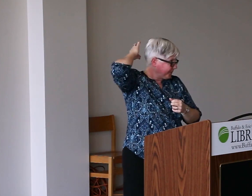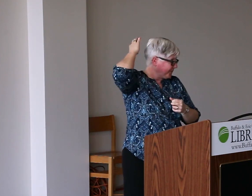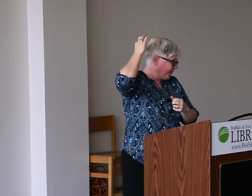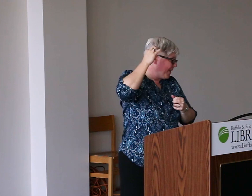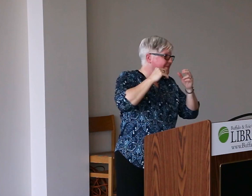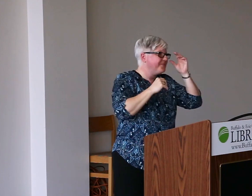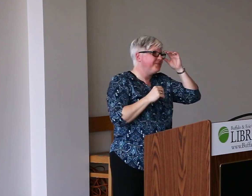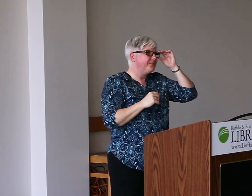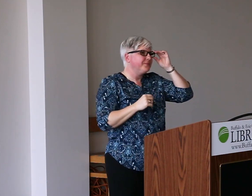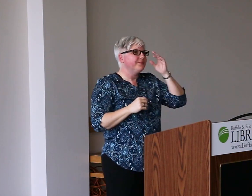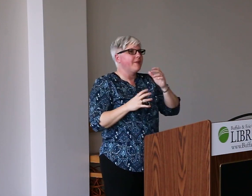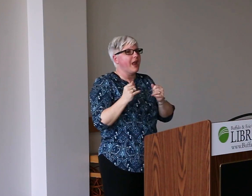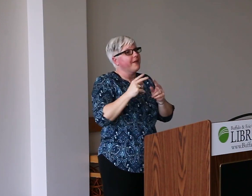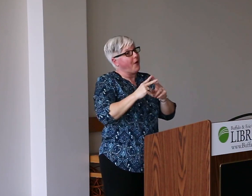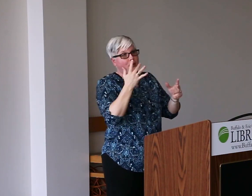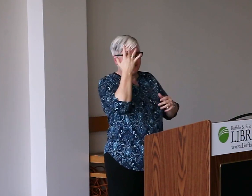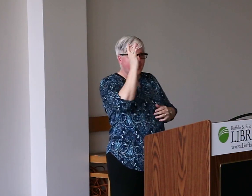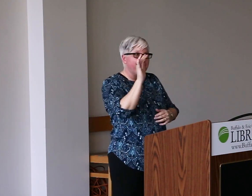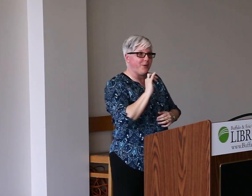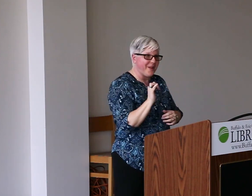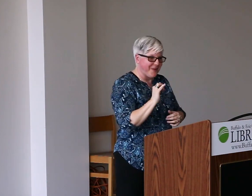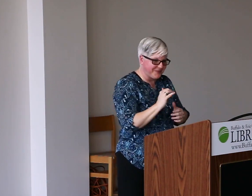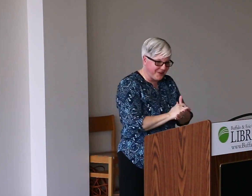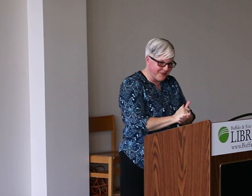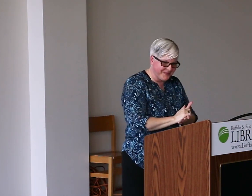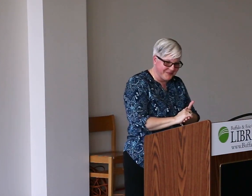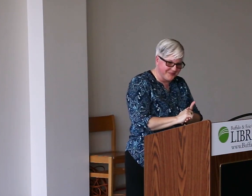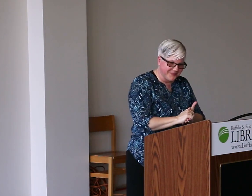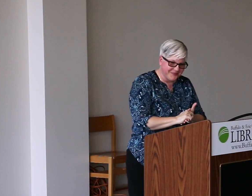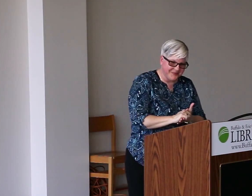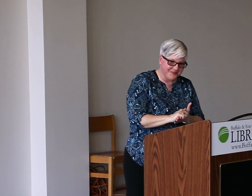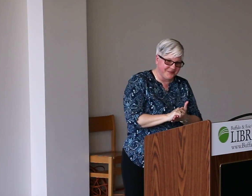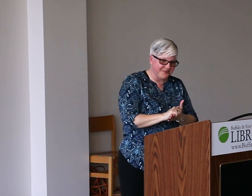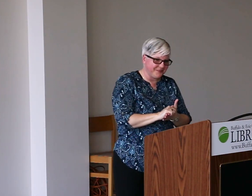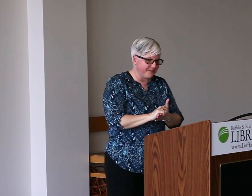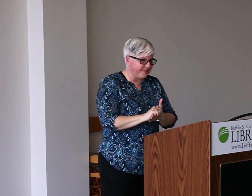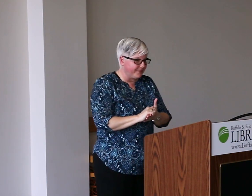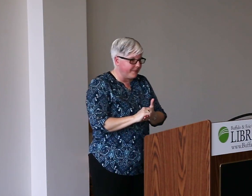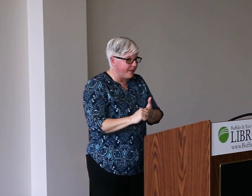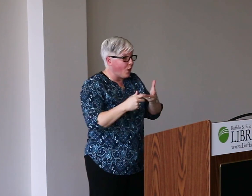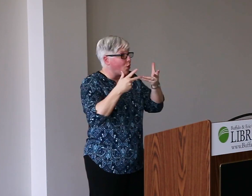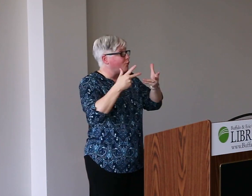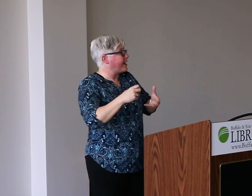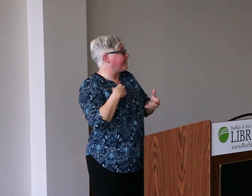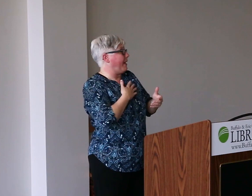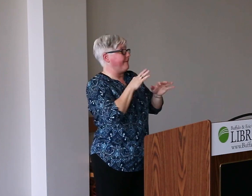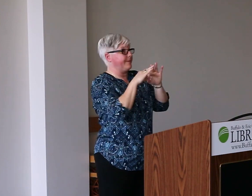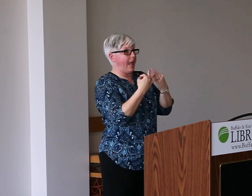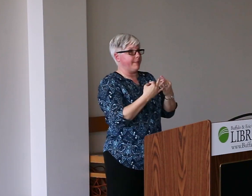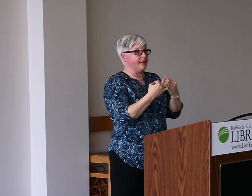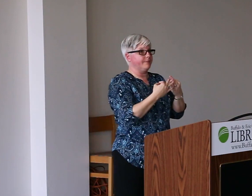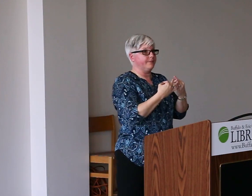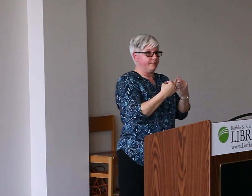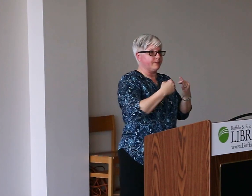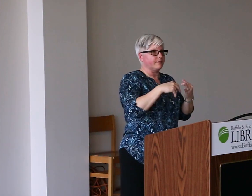He's got a white stripe down his hair, and he's very bright as well. The rest of my